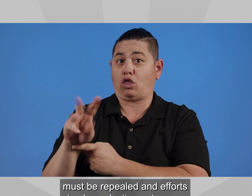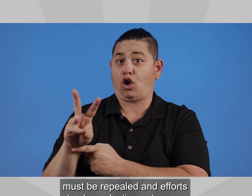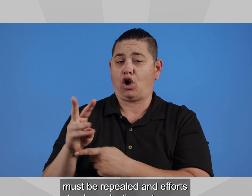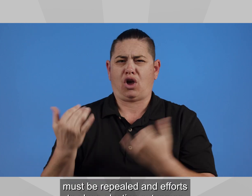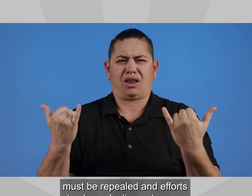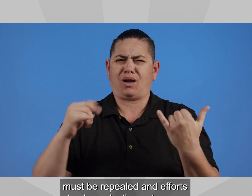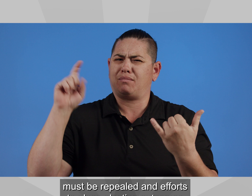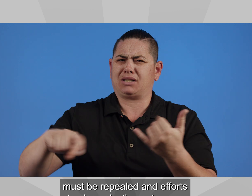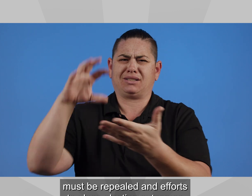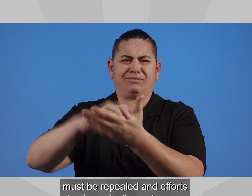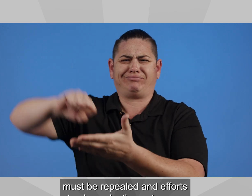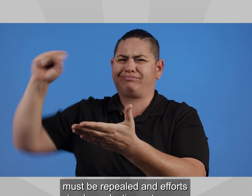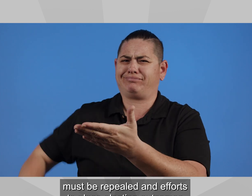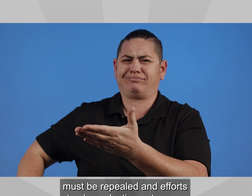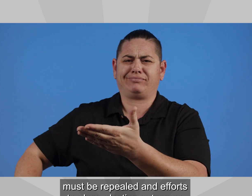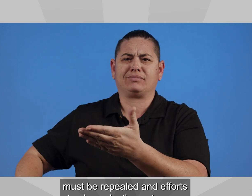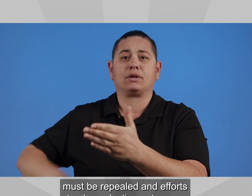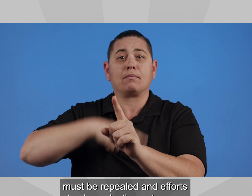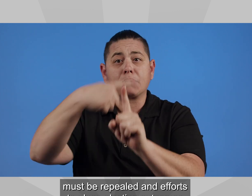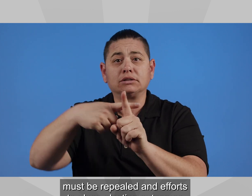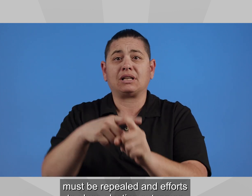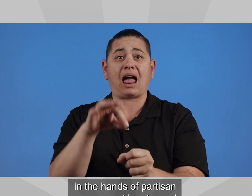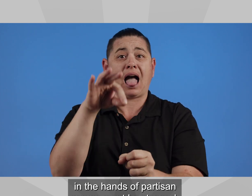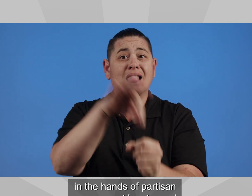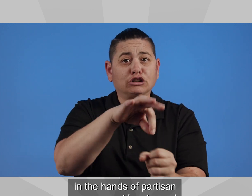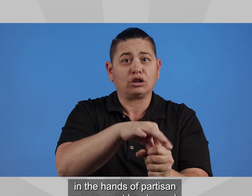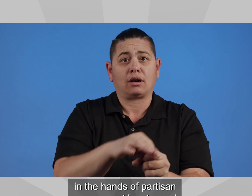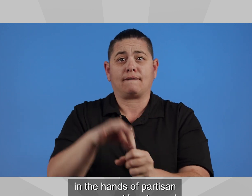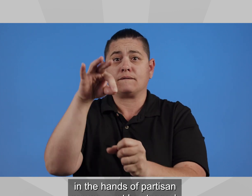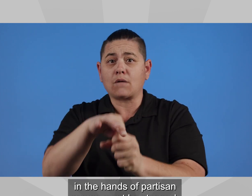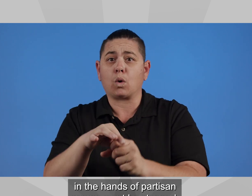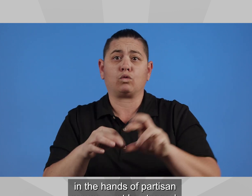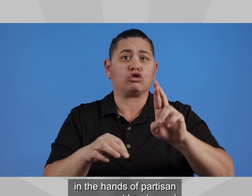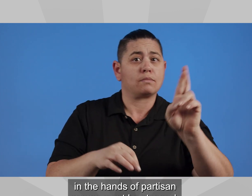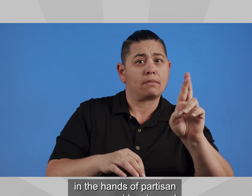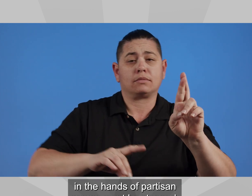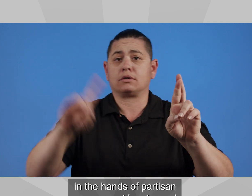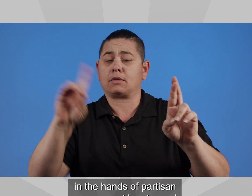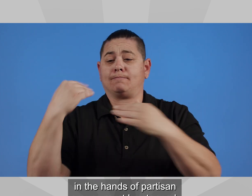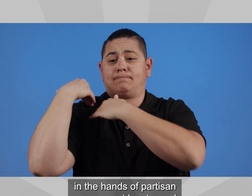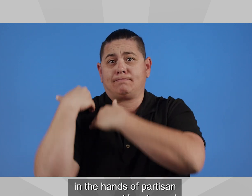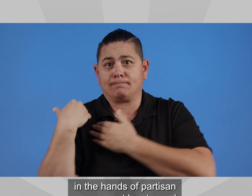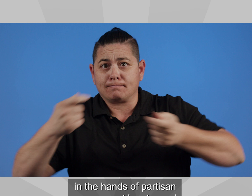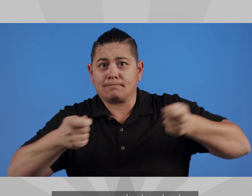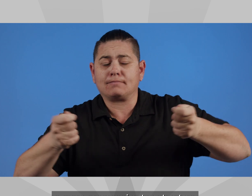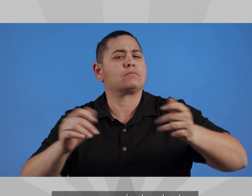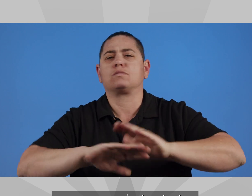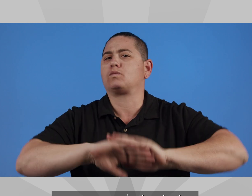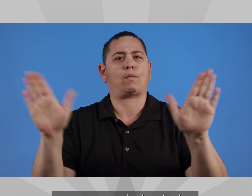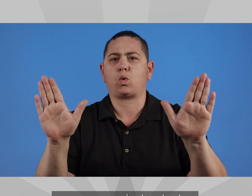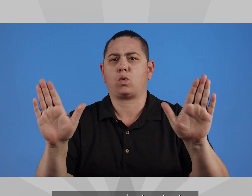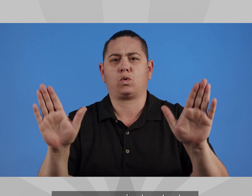be repealed, and efforts to place election outcomes in the hands of partisan groups must be stopped. A